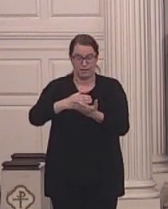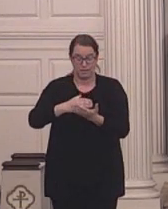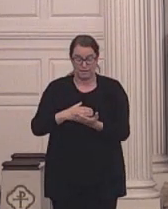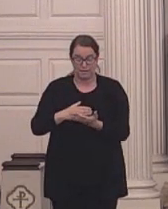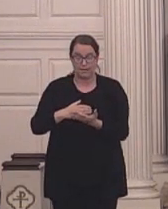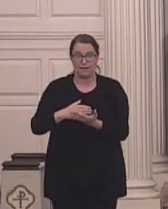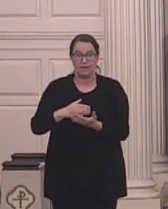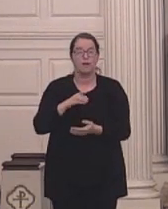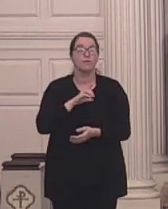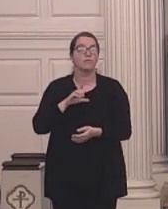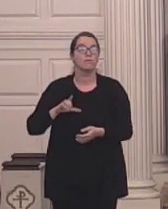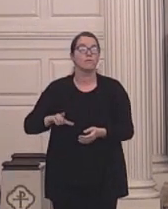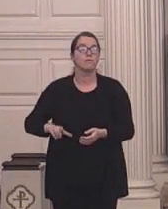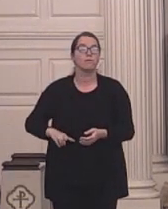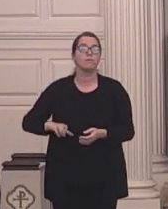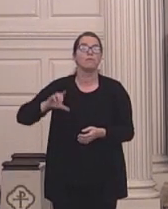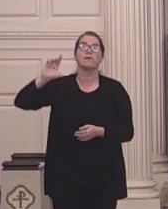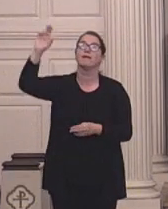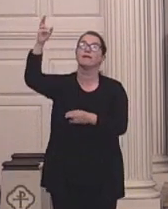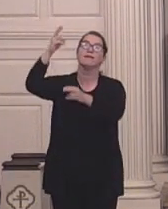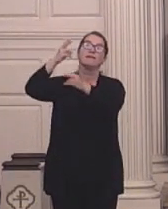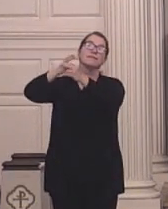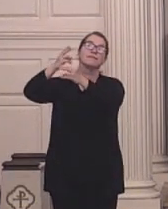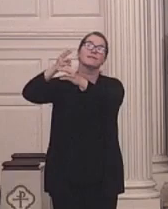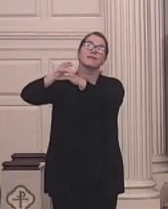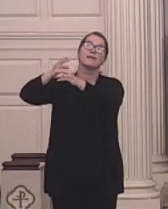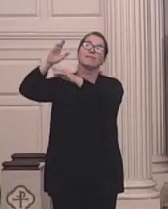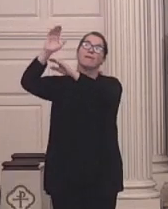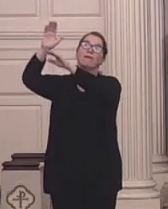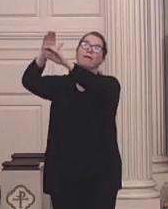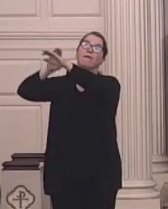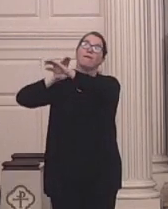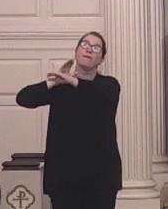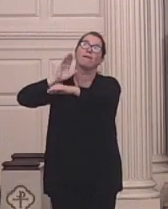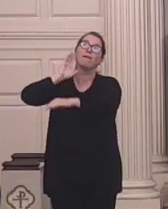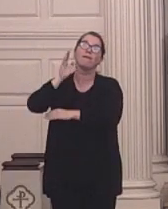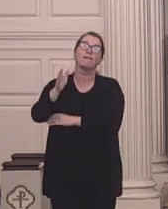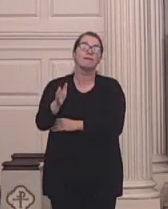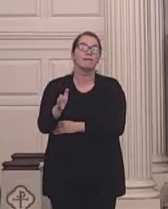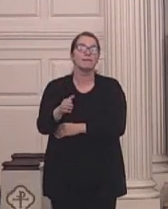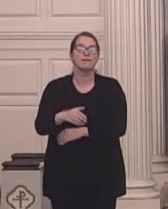salvation and call on the name of the